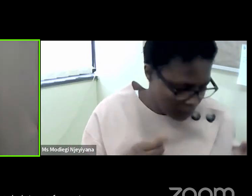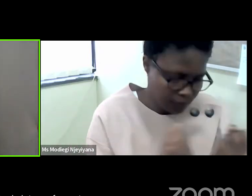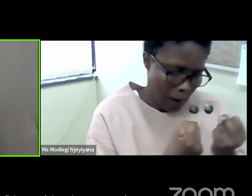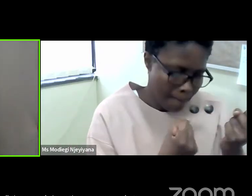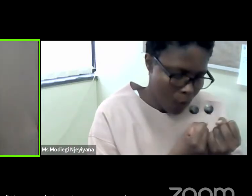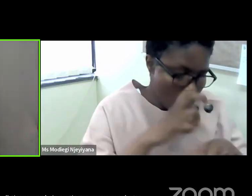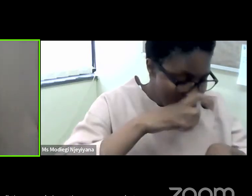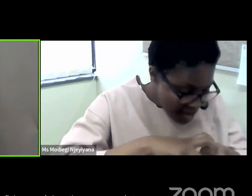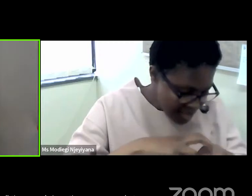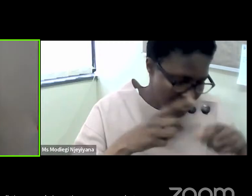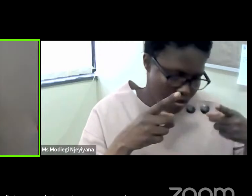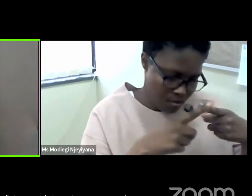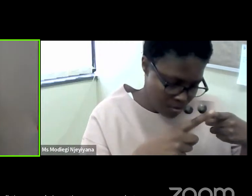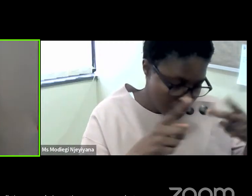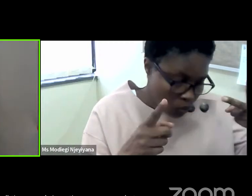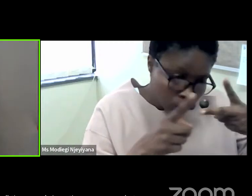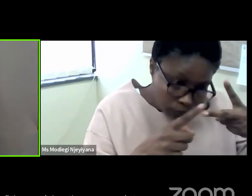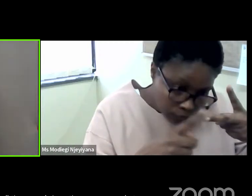needs.